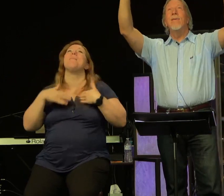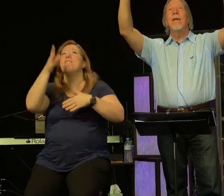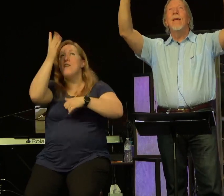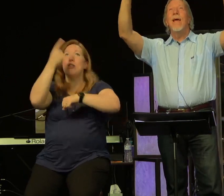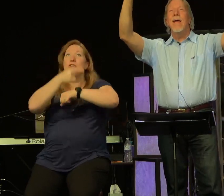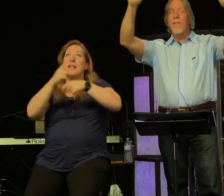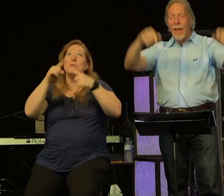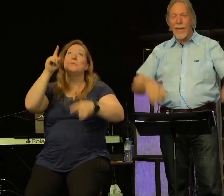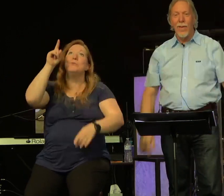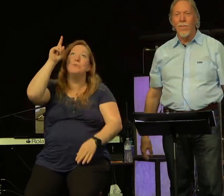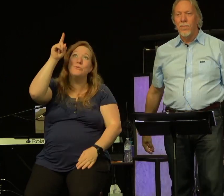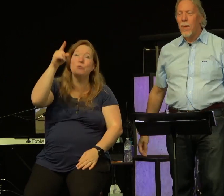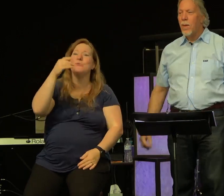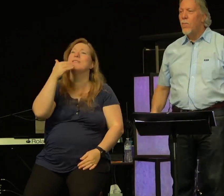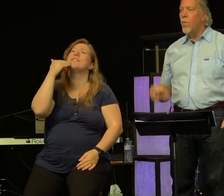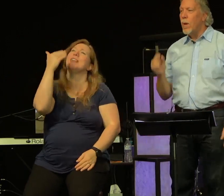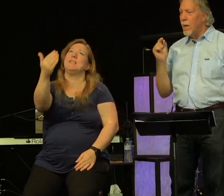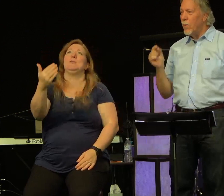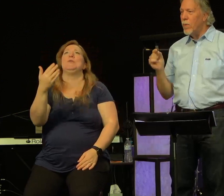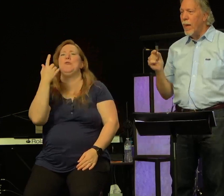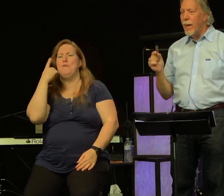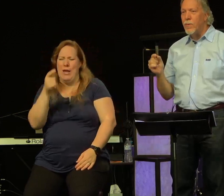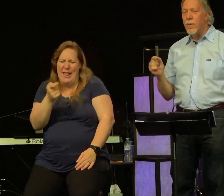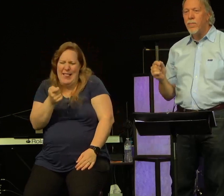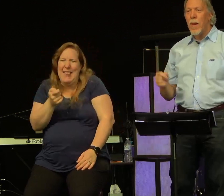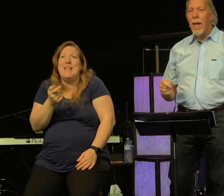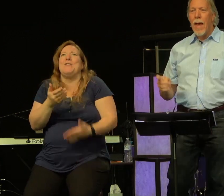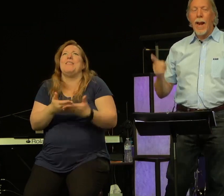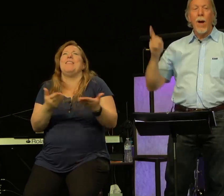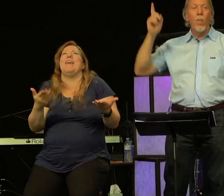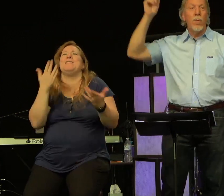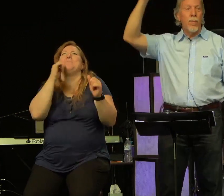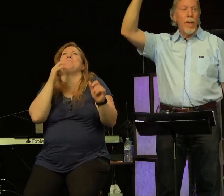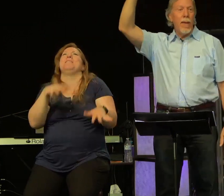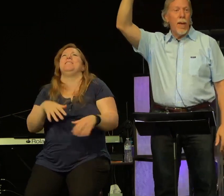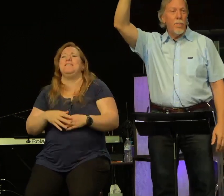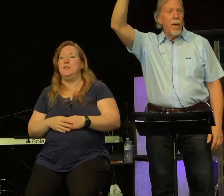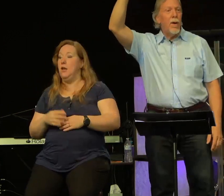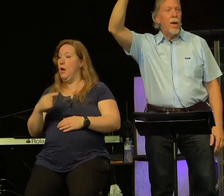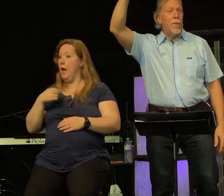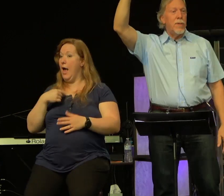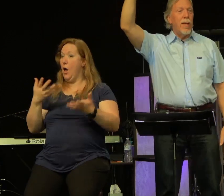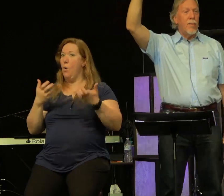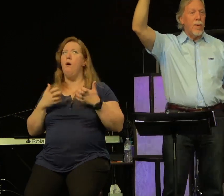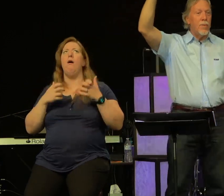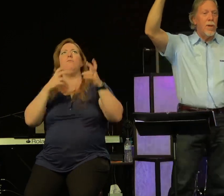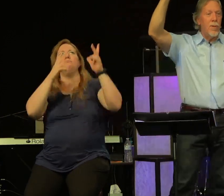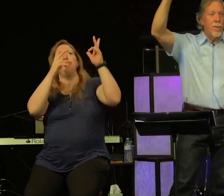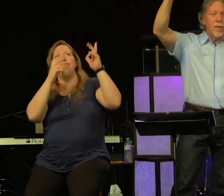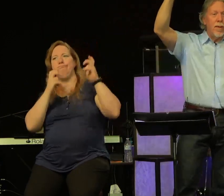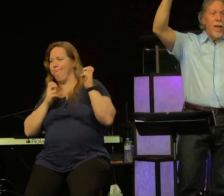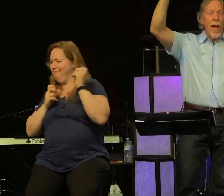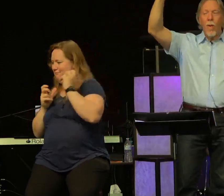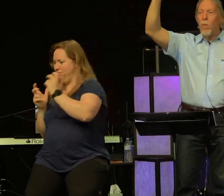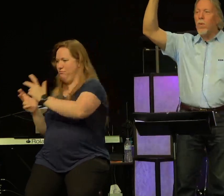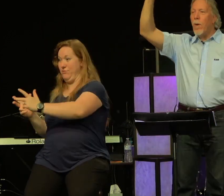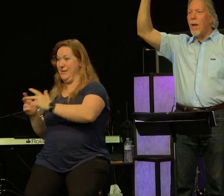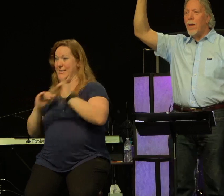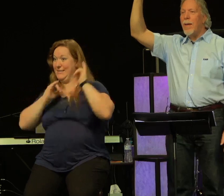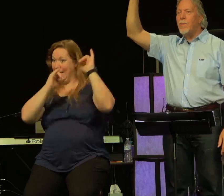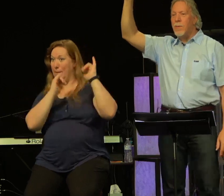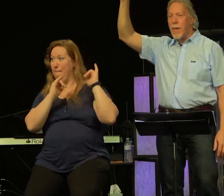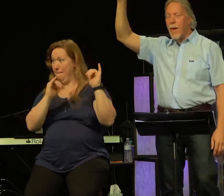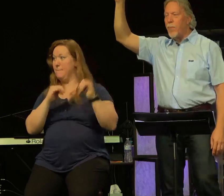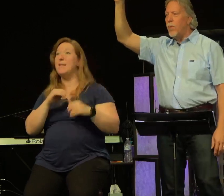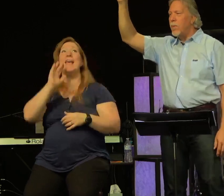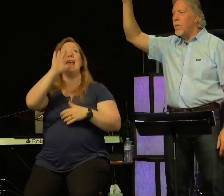you. And thank you for the little things. And I want to be a mirror image of Him, don't you? I want to follow